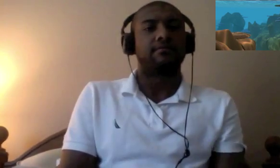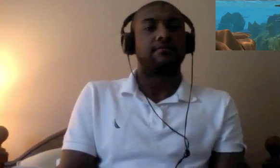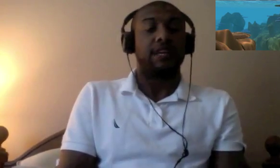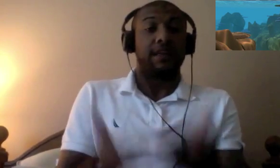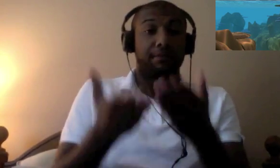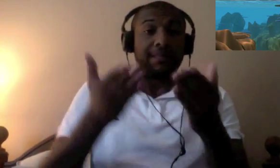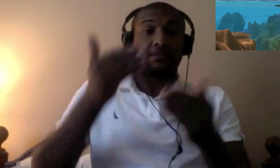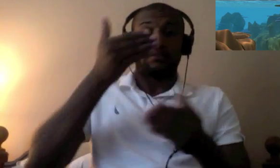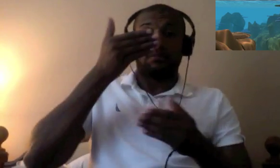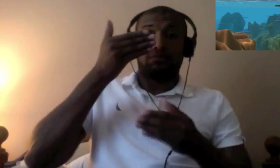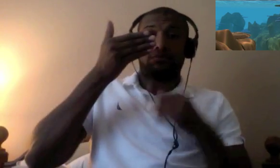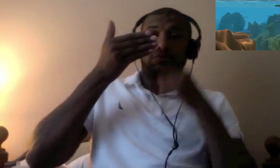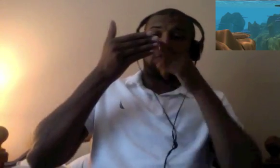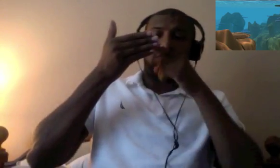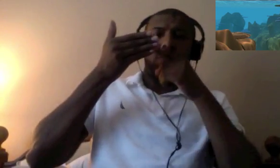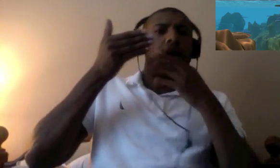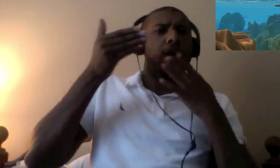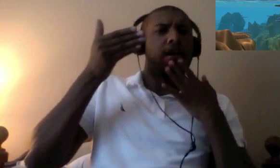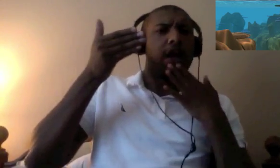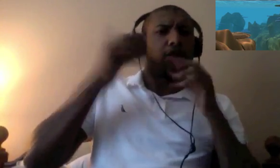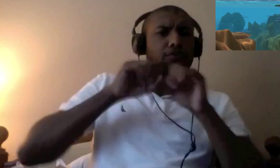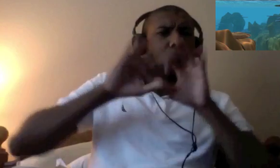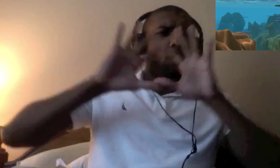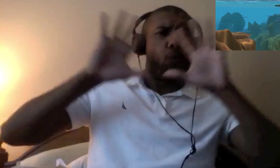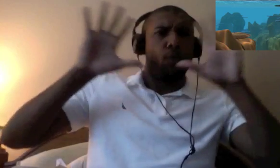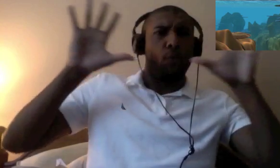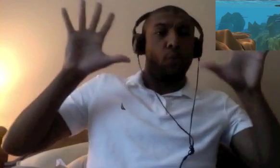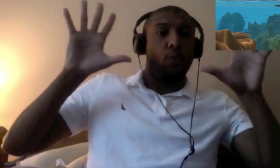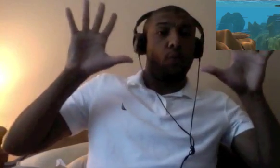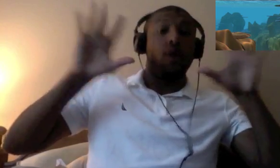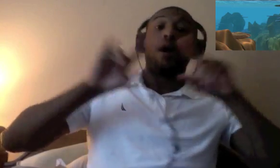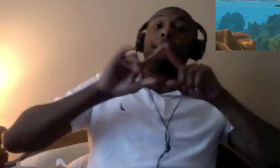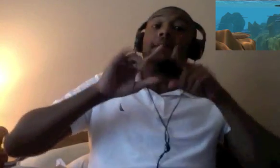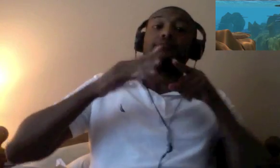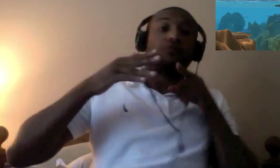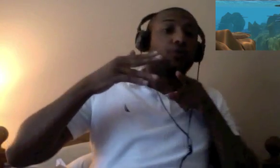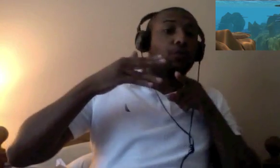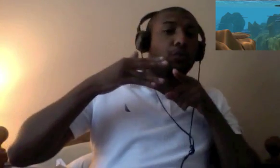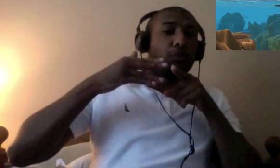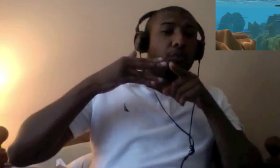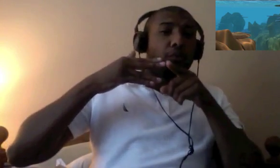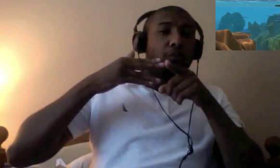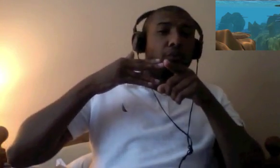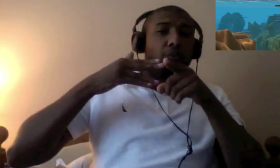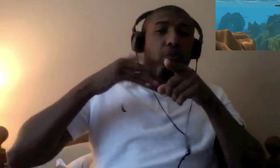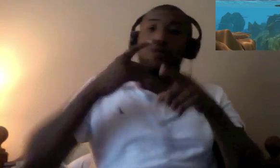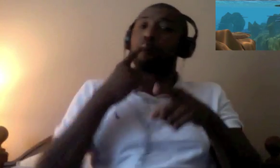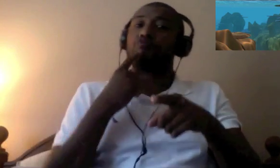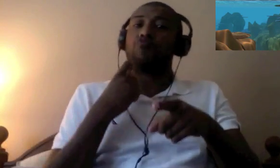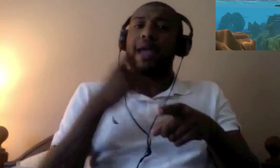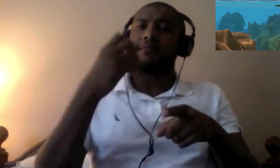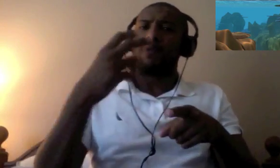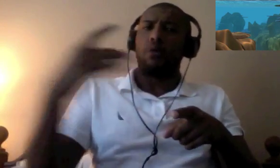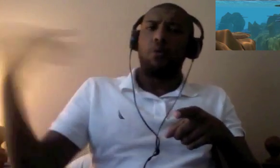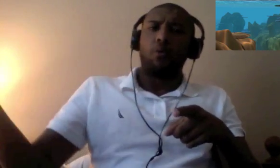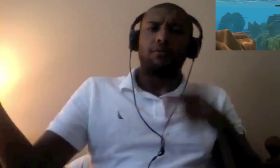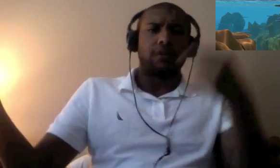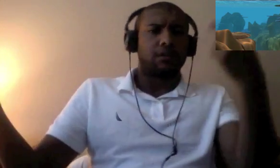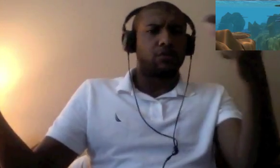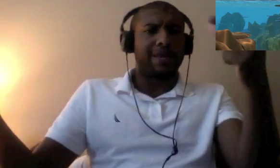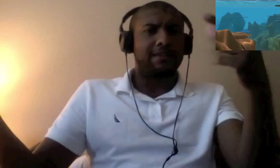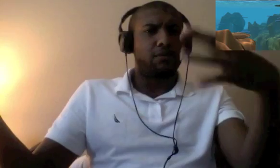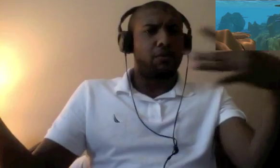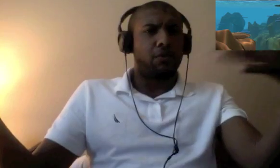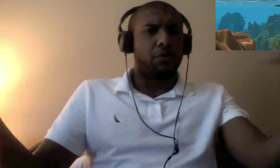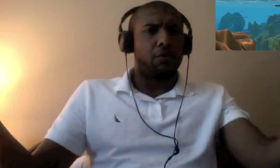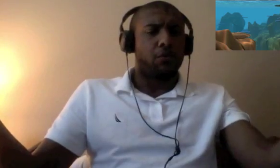eye have their full rich colors. As the light travels deeper into the water, we lose the red wavelengths, then the green wavelengths,